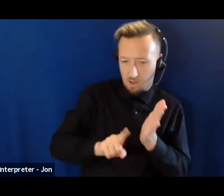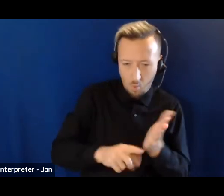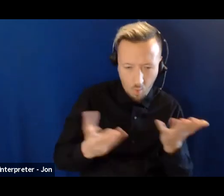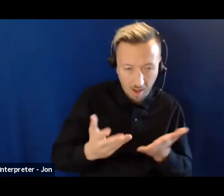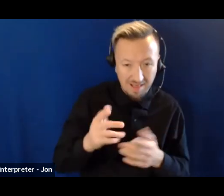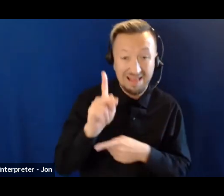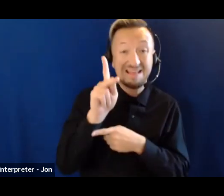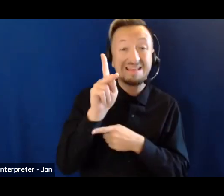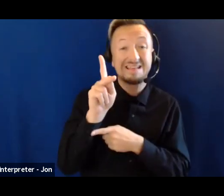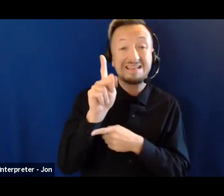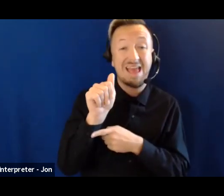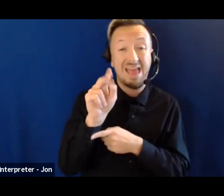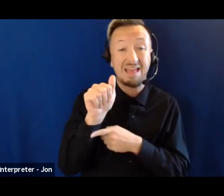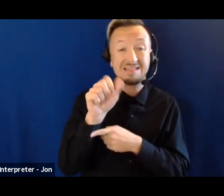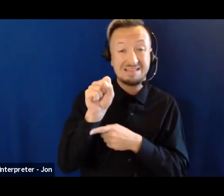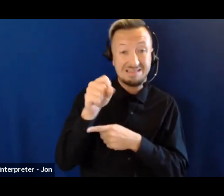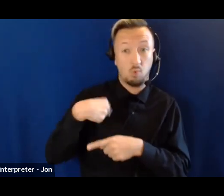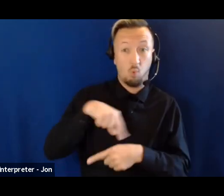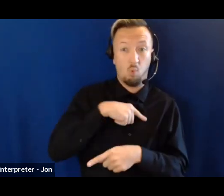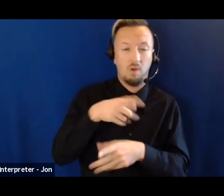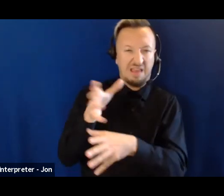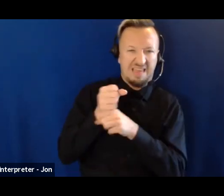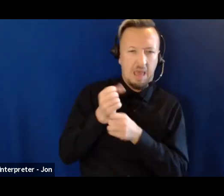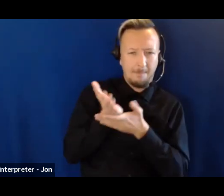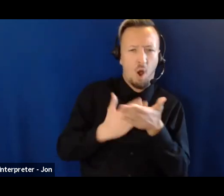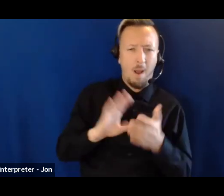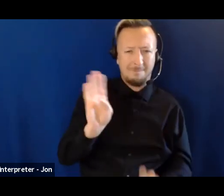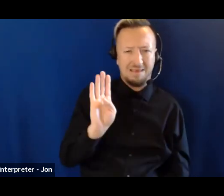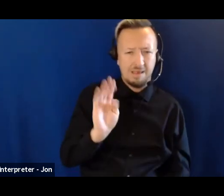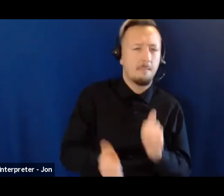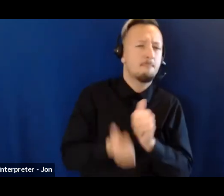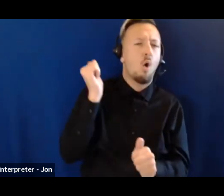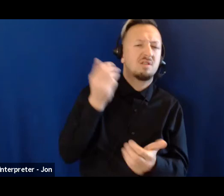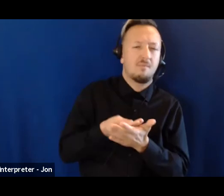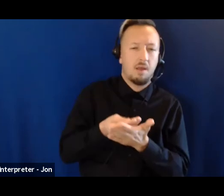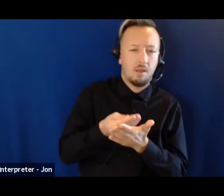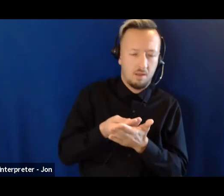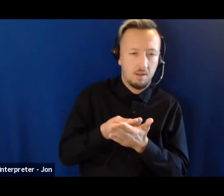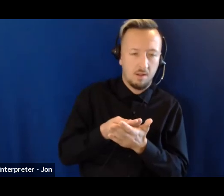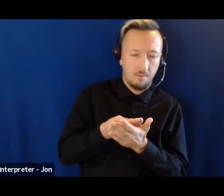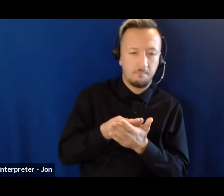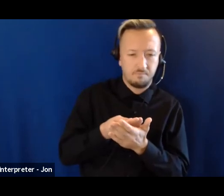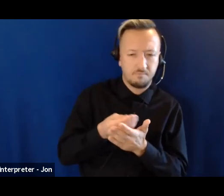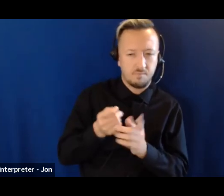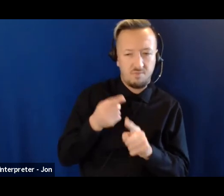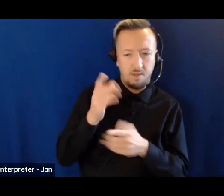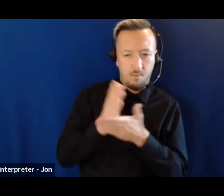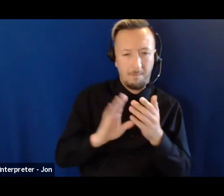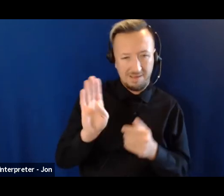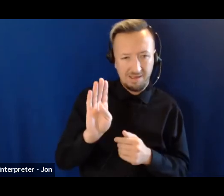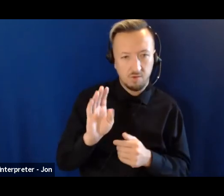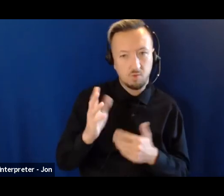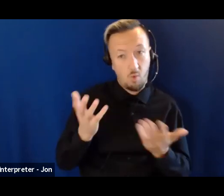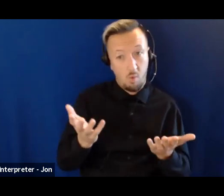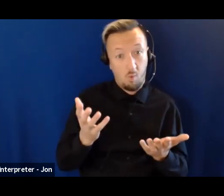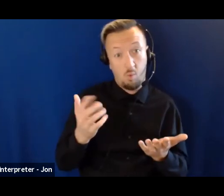receive Part B as the majority of our funding, some state general funds too, but so